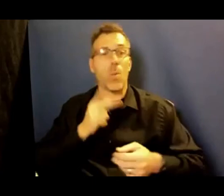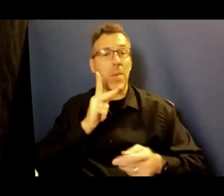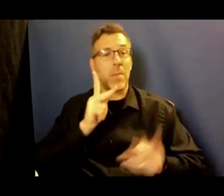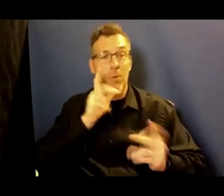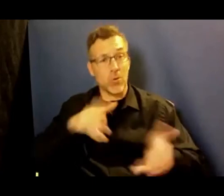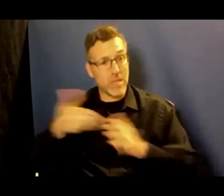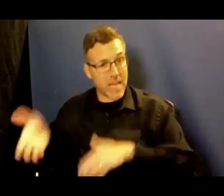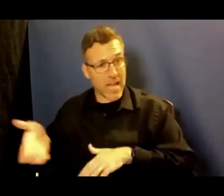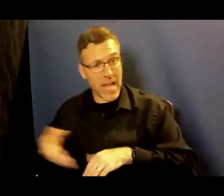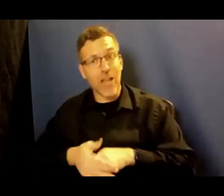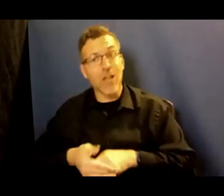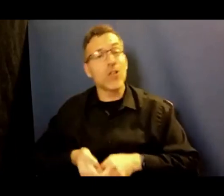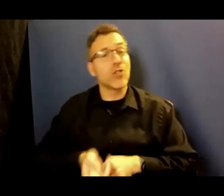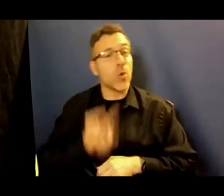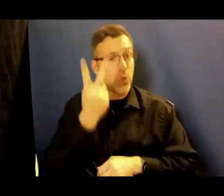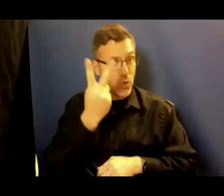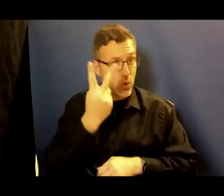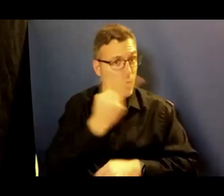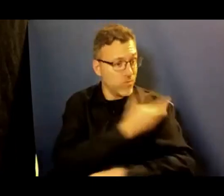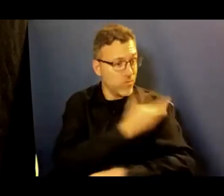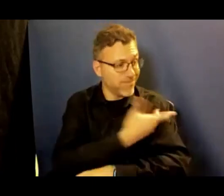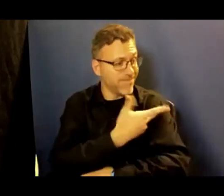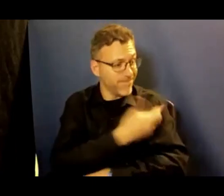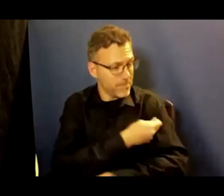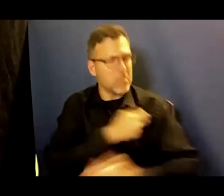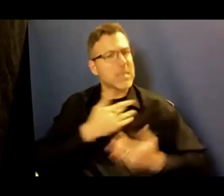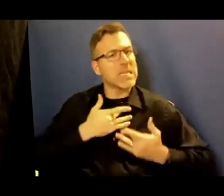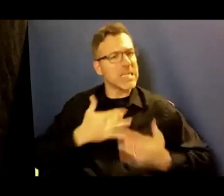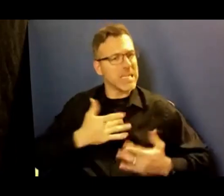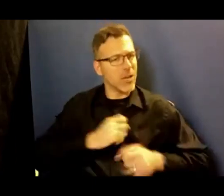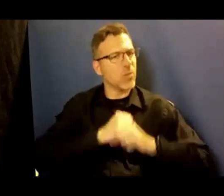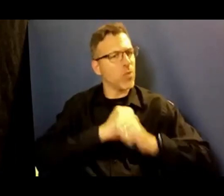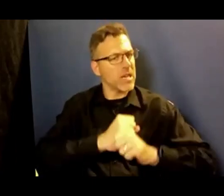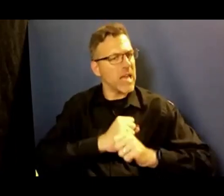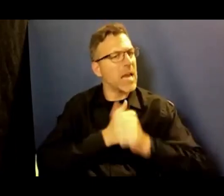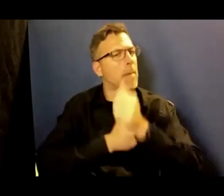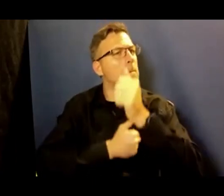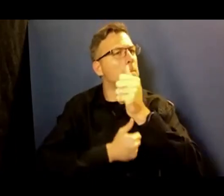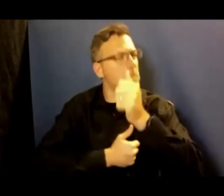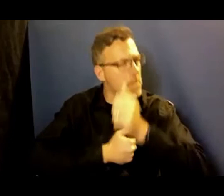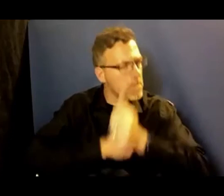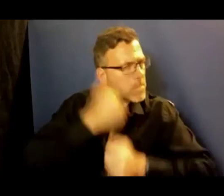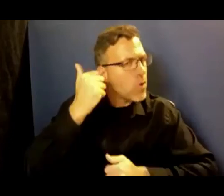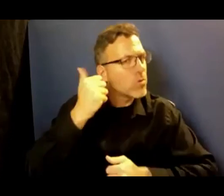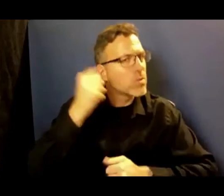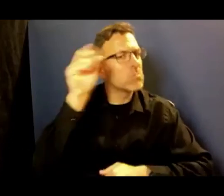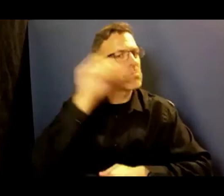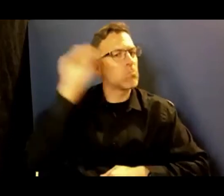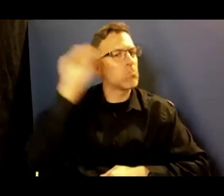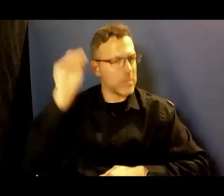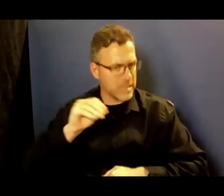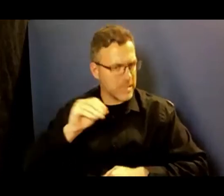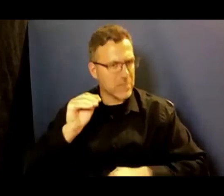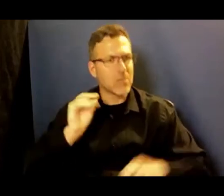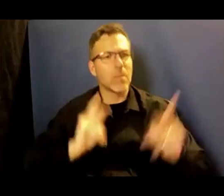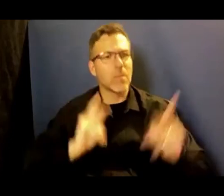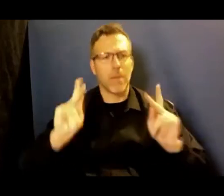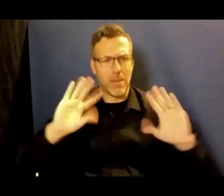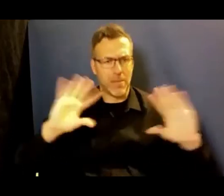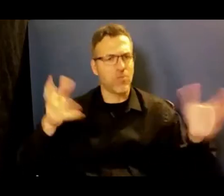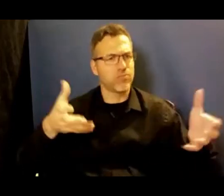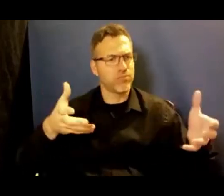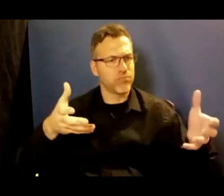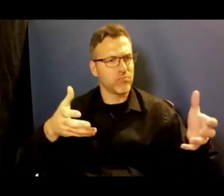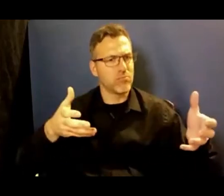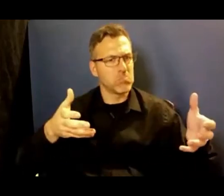we really have to decide, is that the right thing to do, since we can stop hospitalizations and